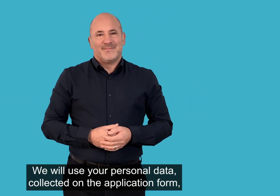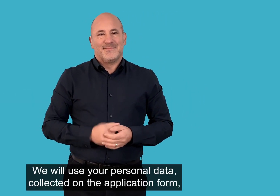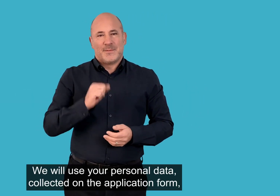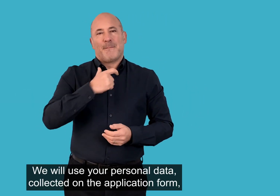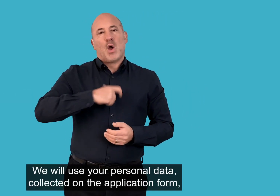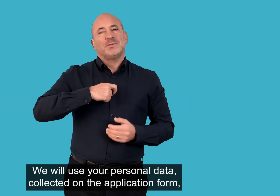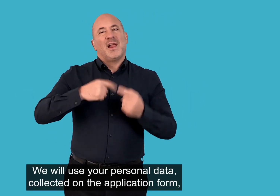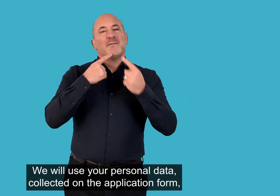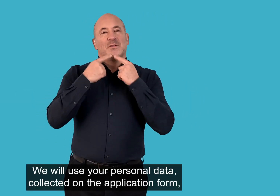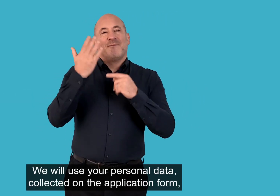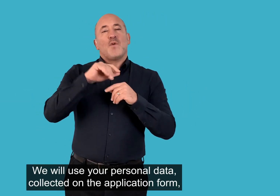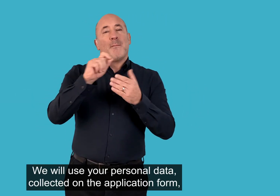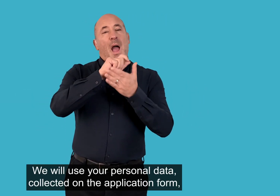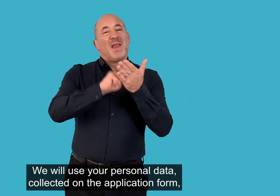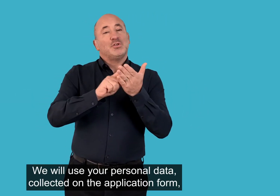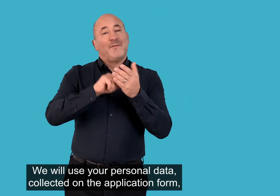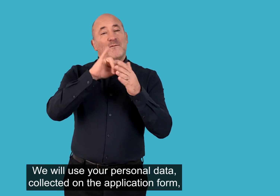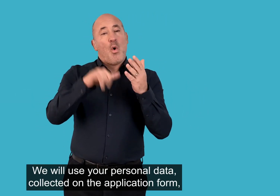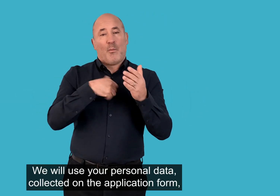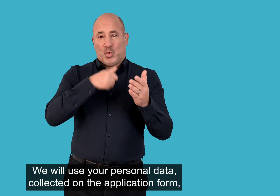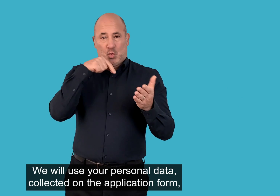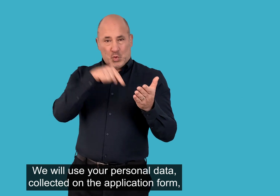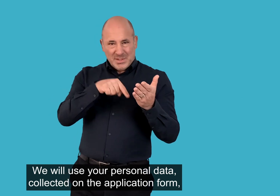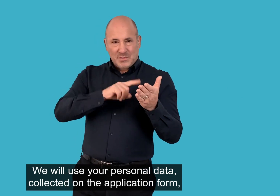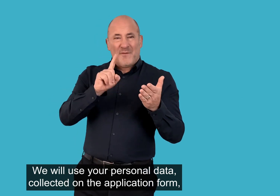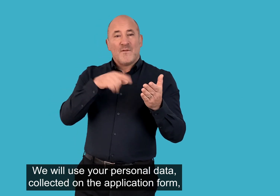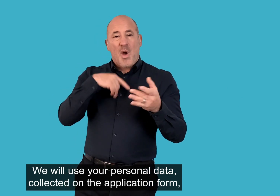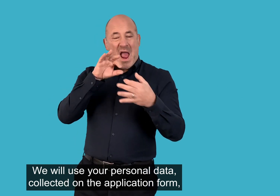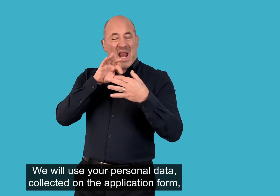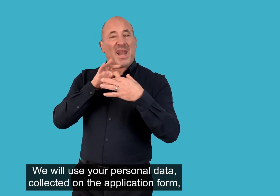We will use your personal data collected on the application form